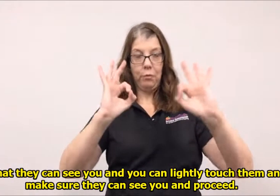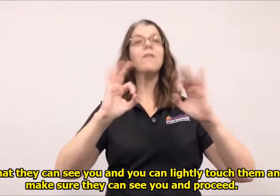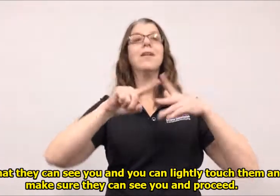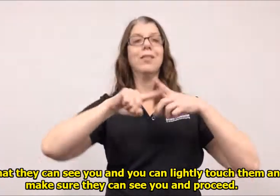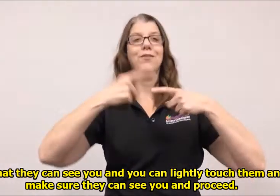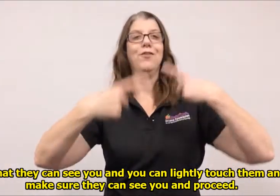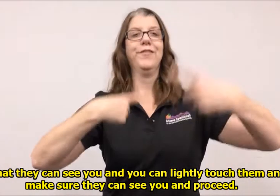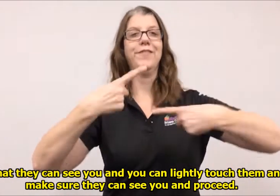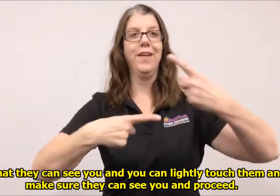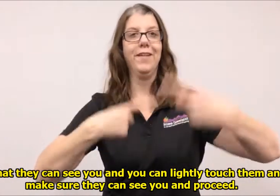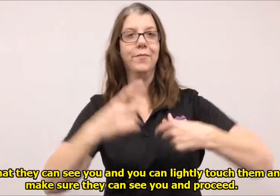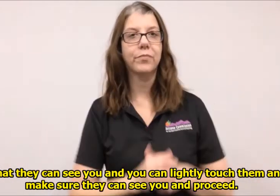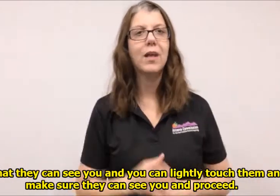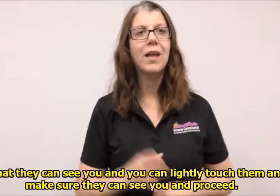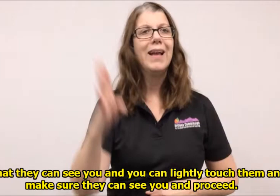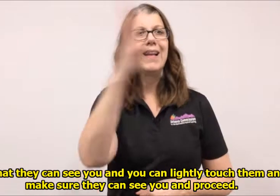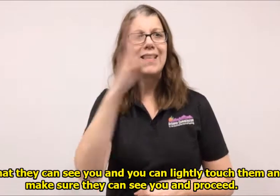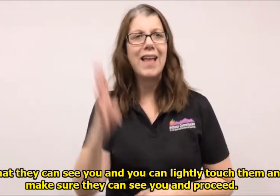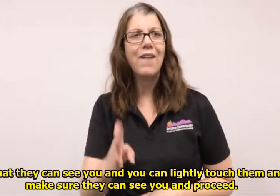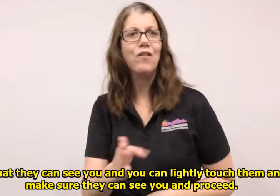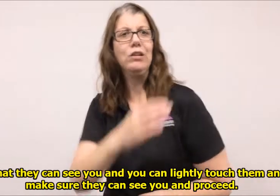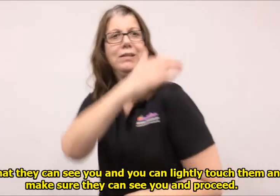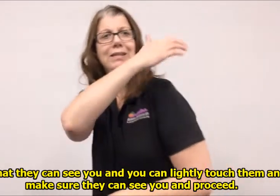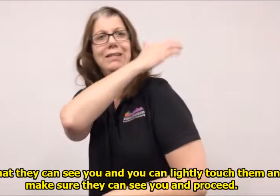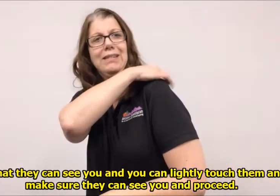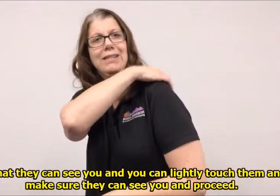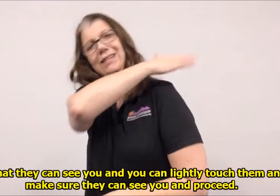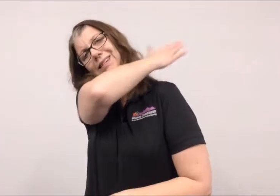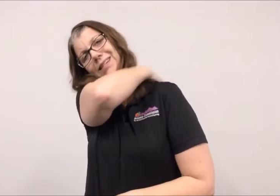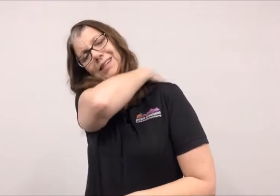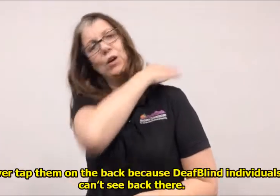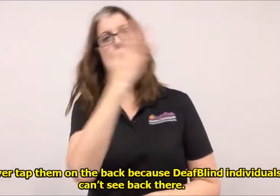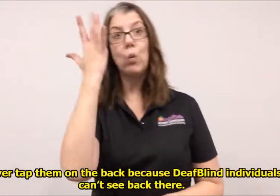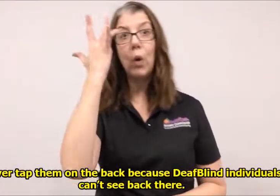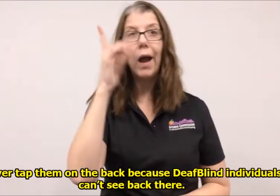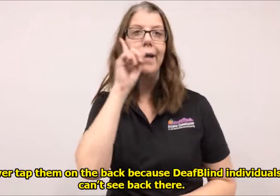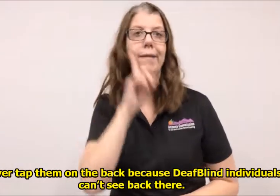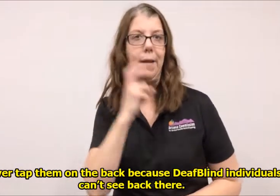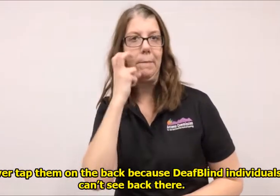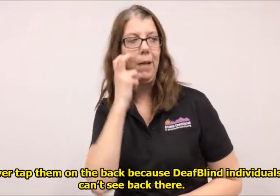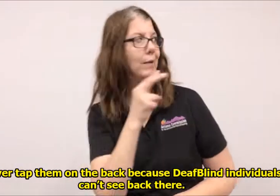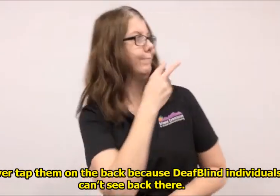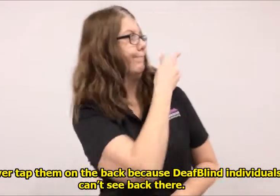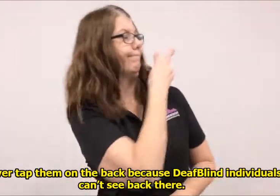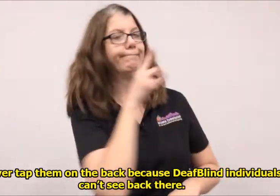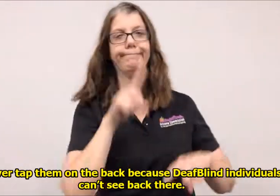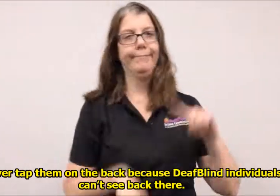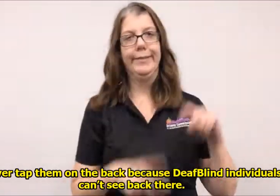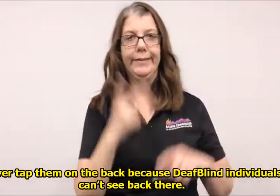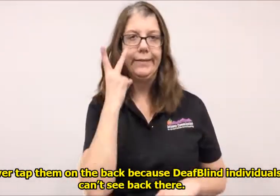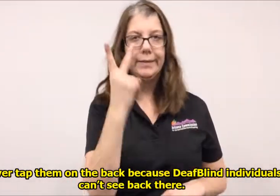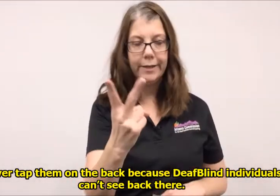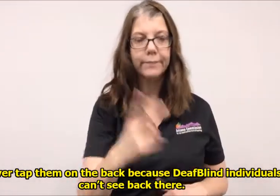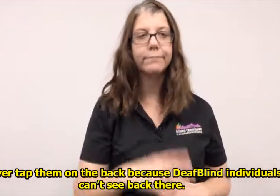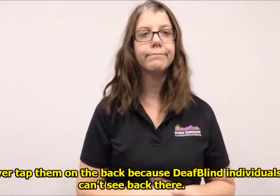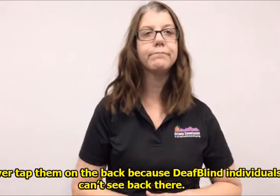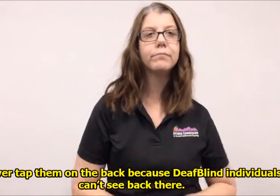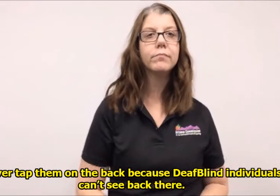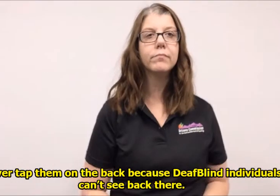them and make sure they can see you and proceed. Never tap them on the back because deafblind individuals can't